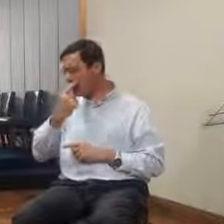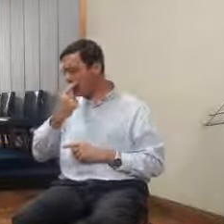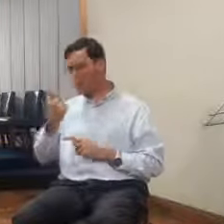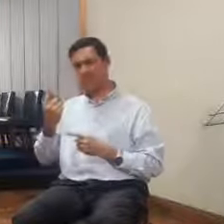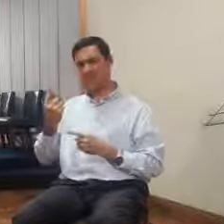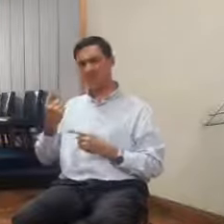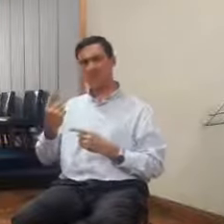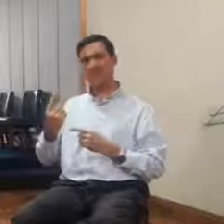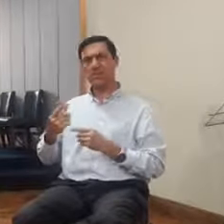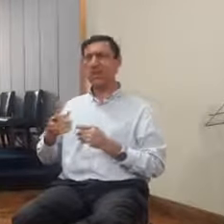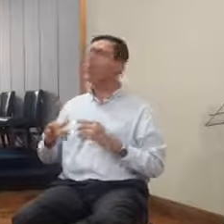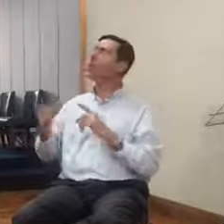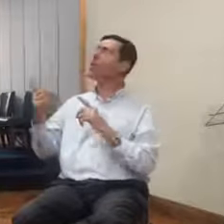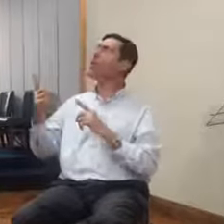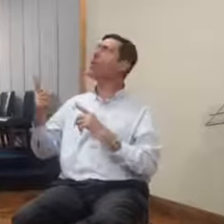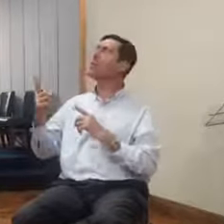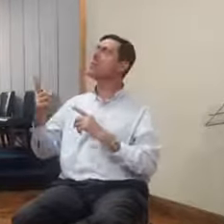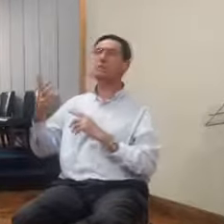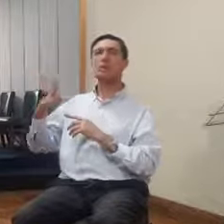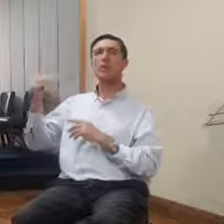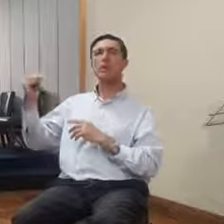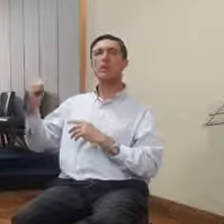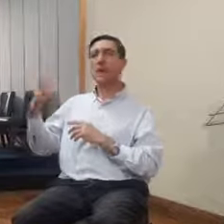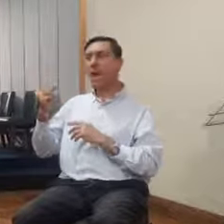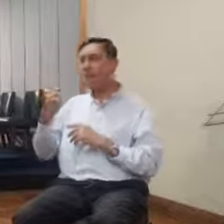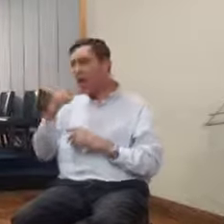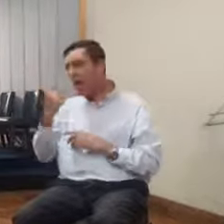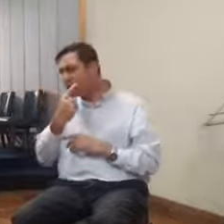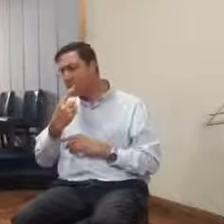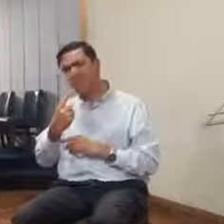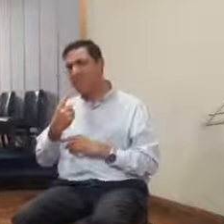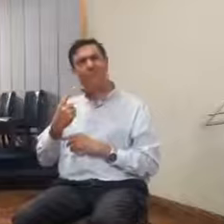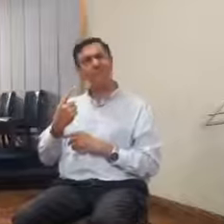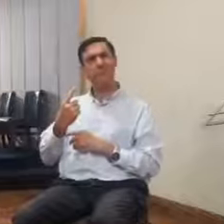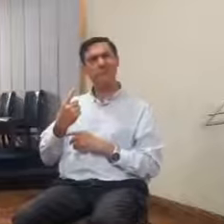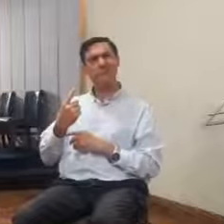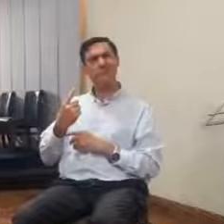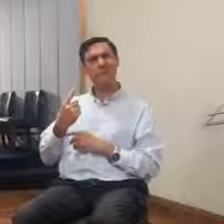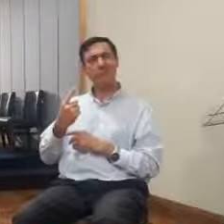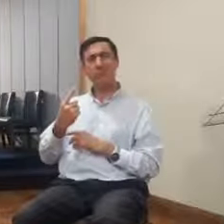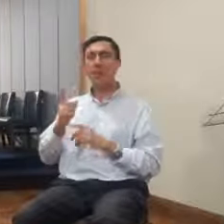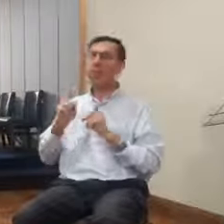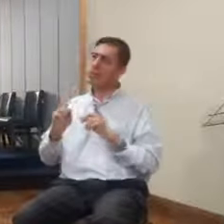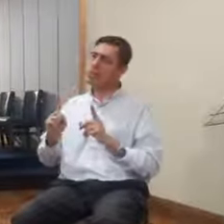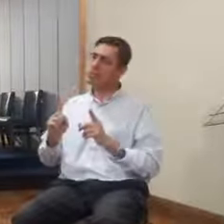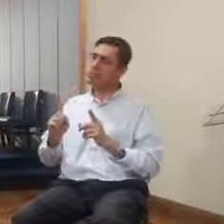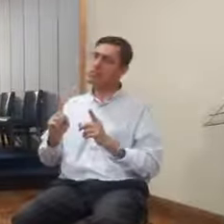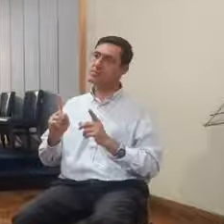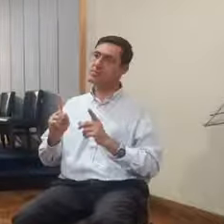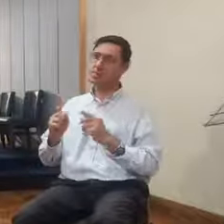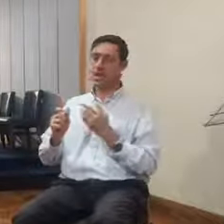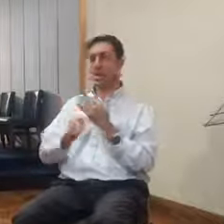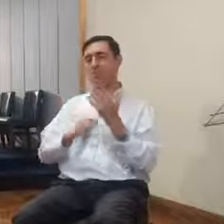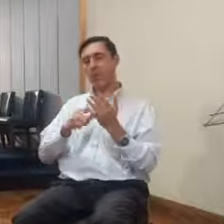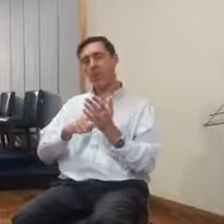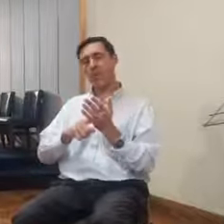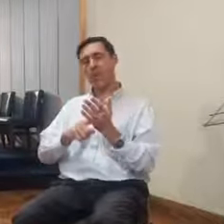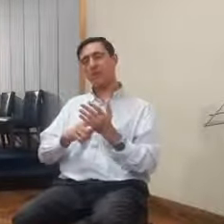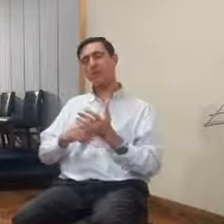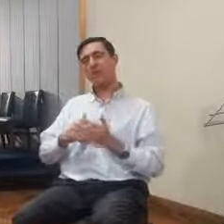God doesn't have an eye. But the scriptures often, obviously, accommodated by the Lord to